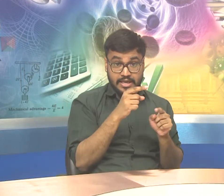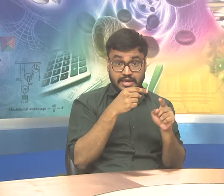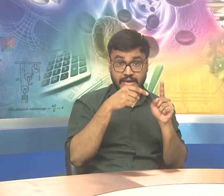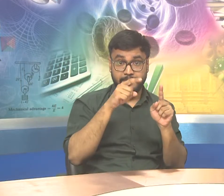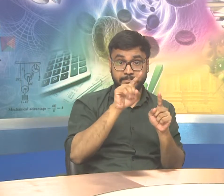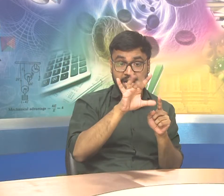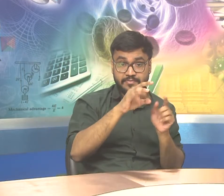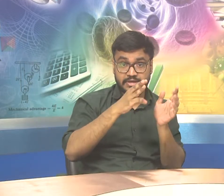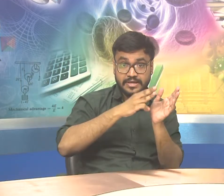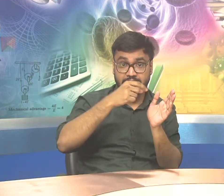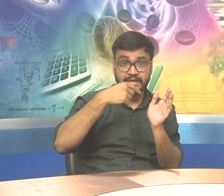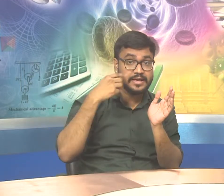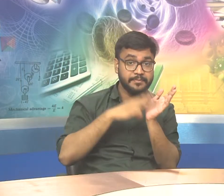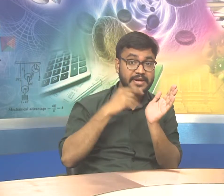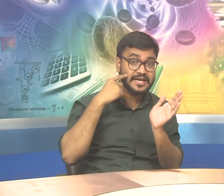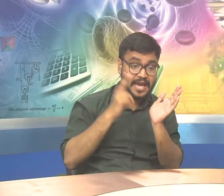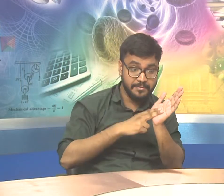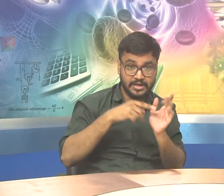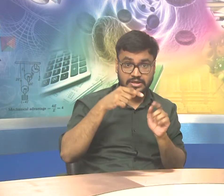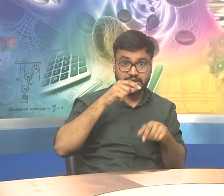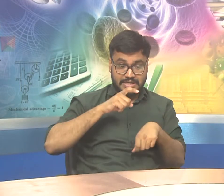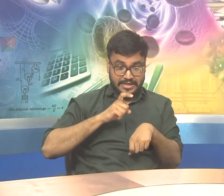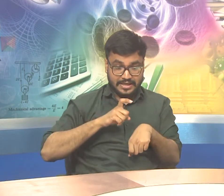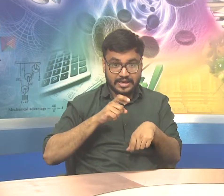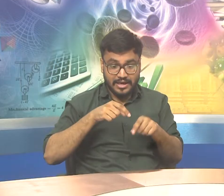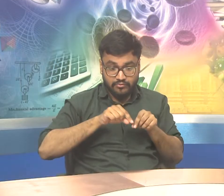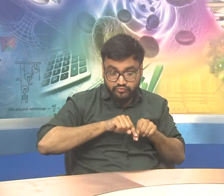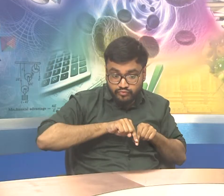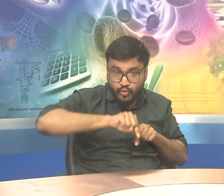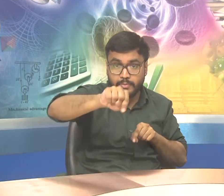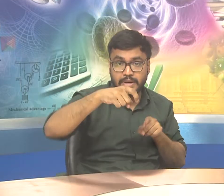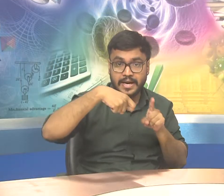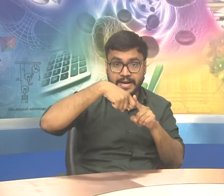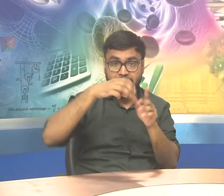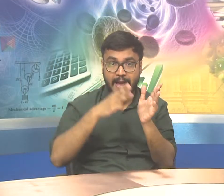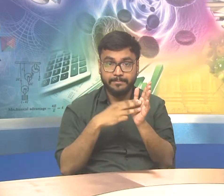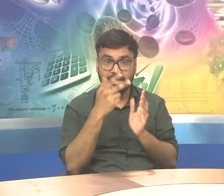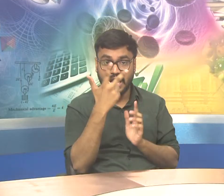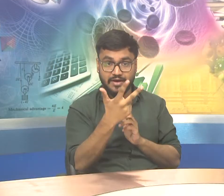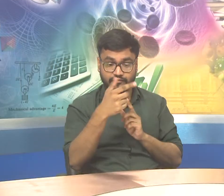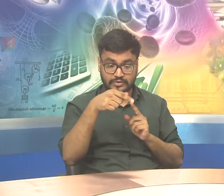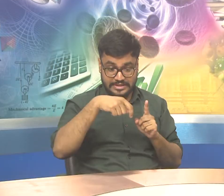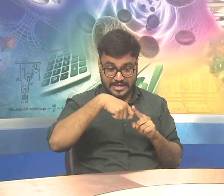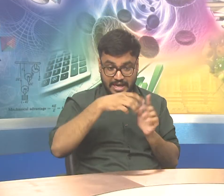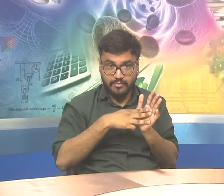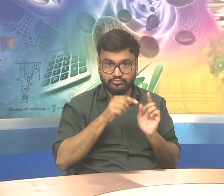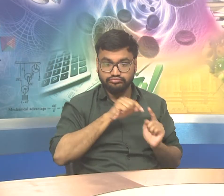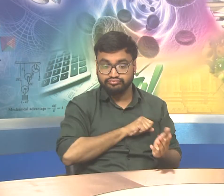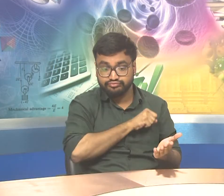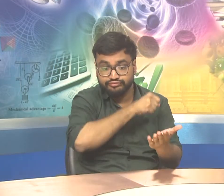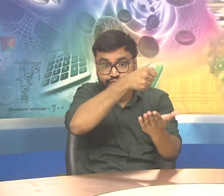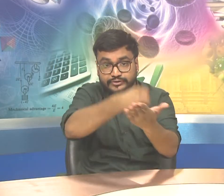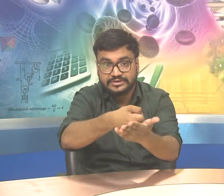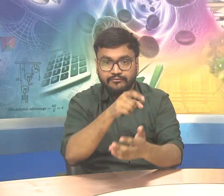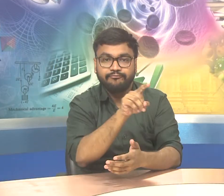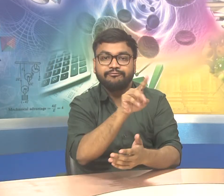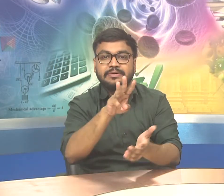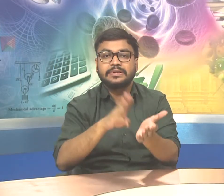For example, a car moves a house to school, so the speed it